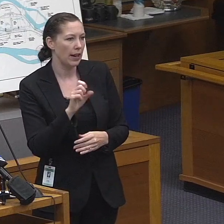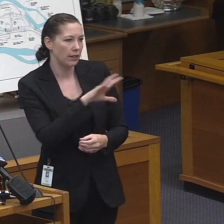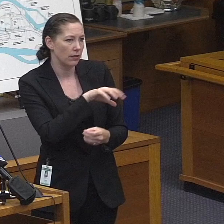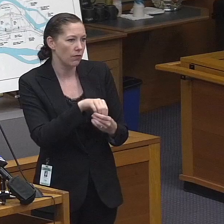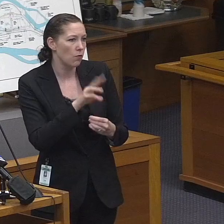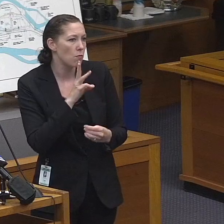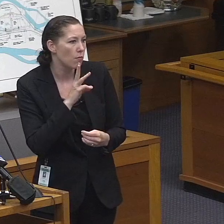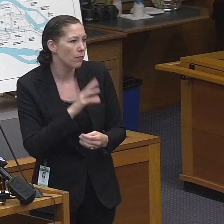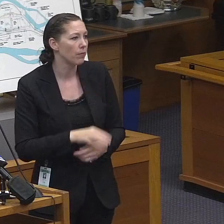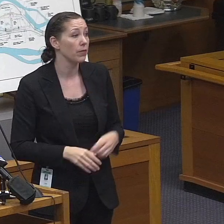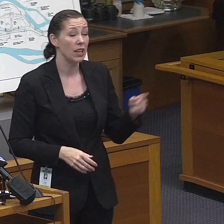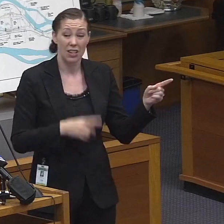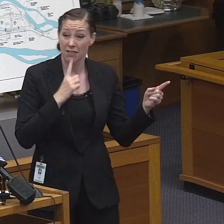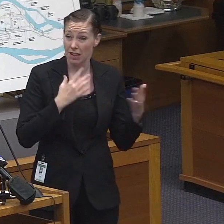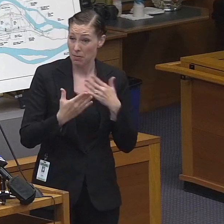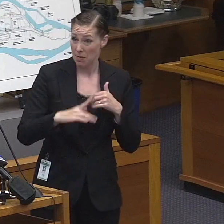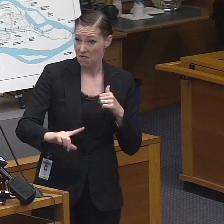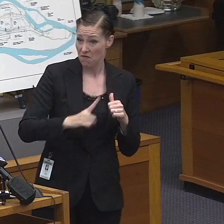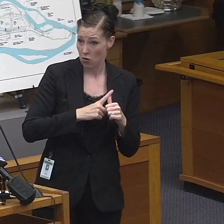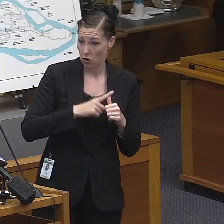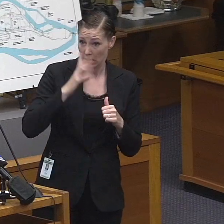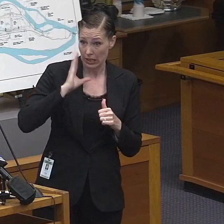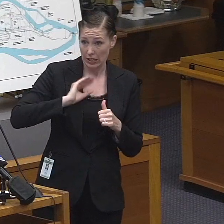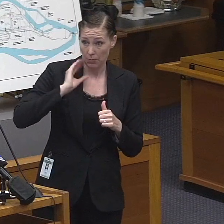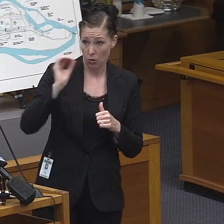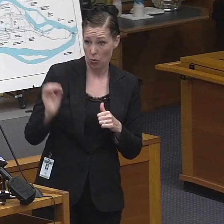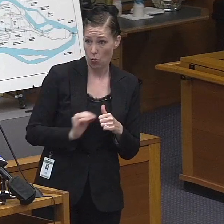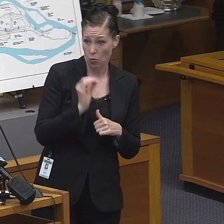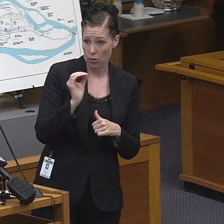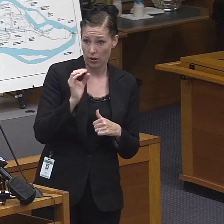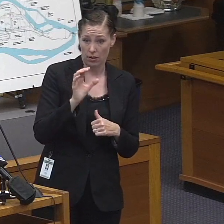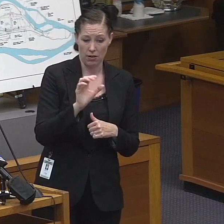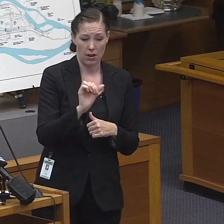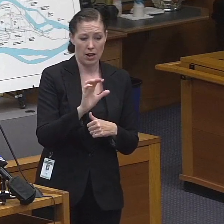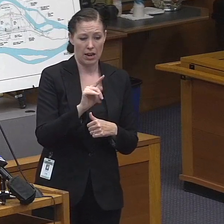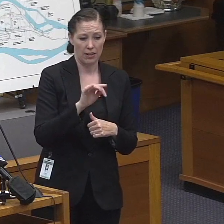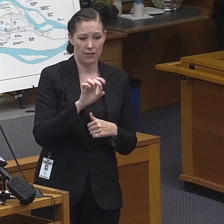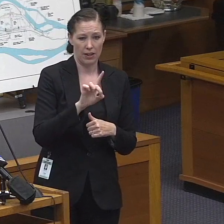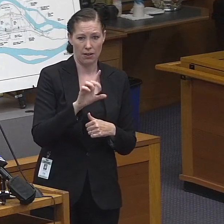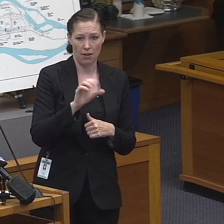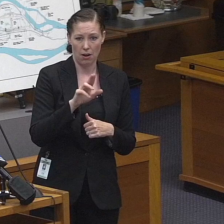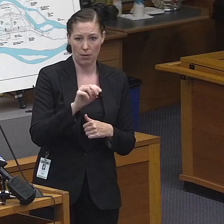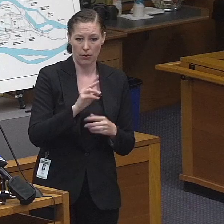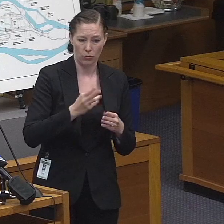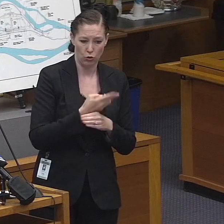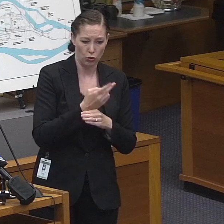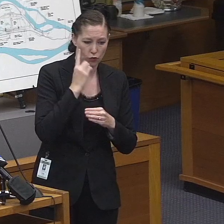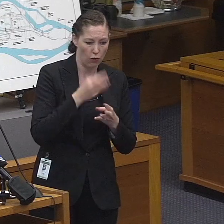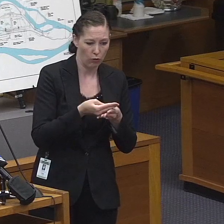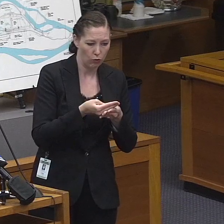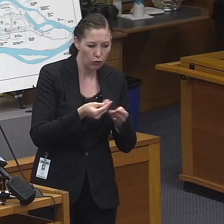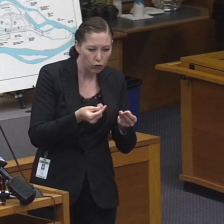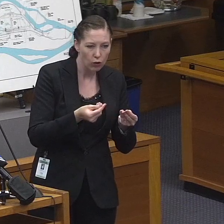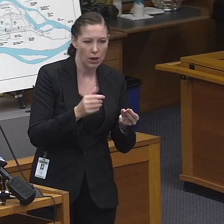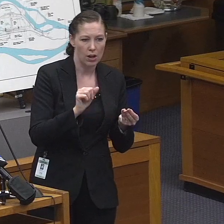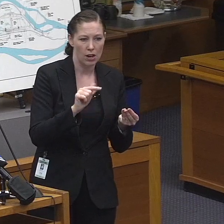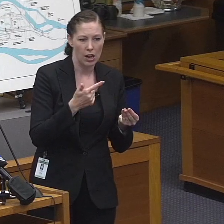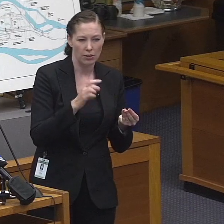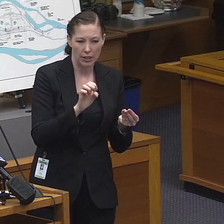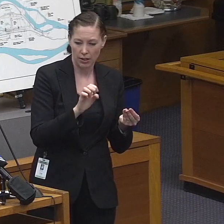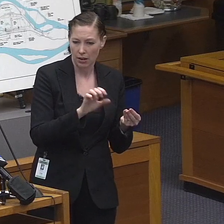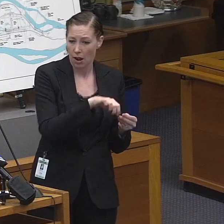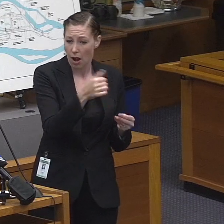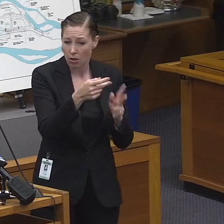in Oregon that powder carbon has been used for this specific purpose. In other states, has it been used for this purpose, or are you blazing new ground here